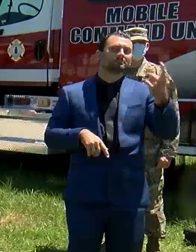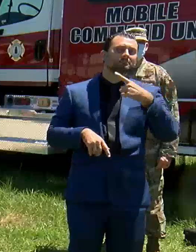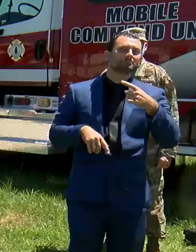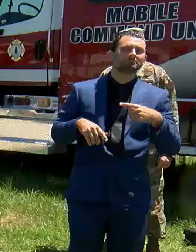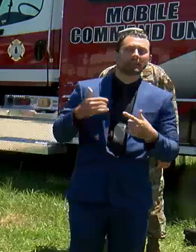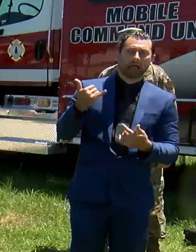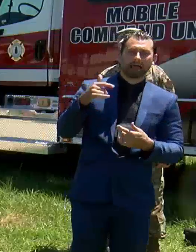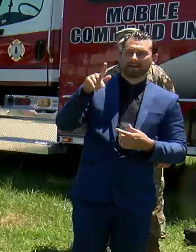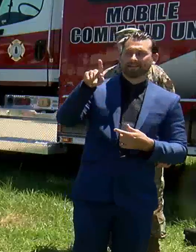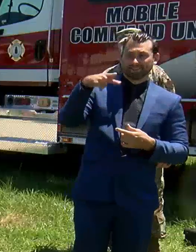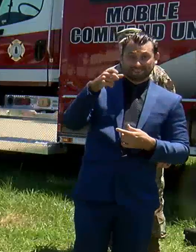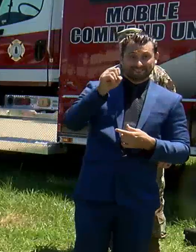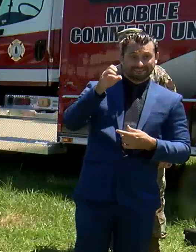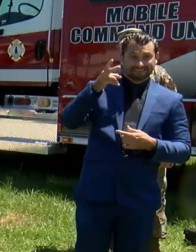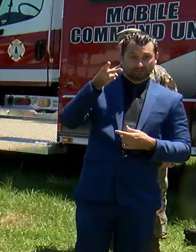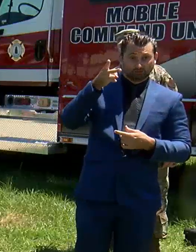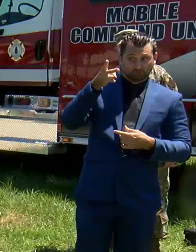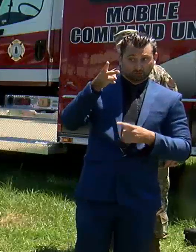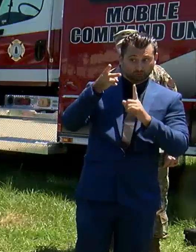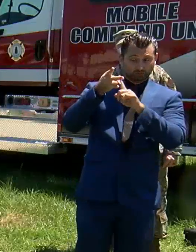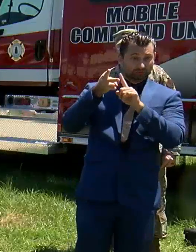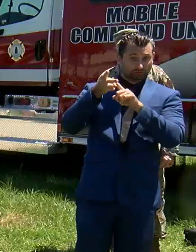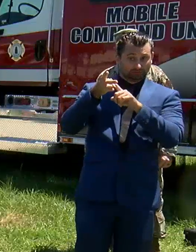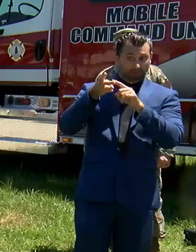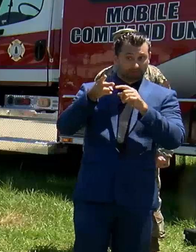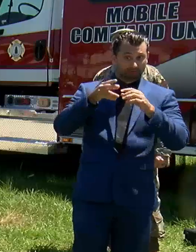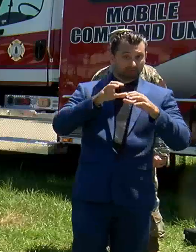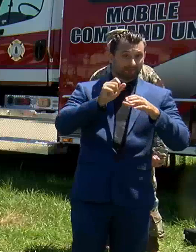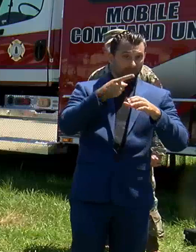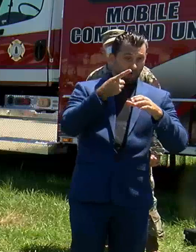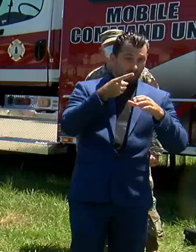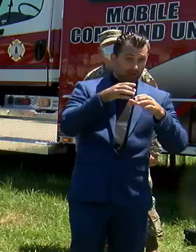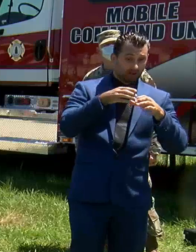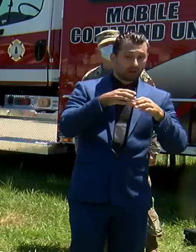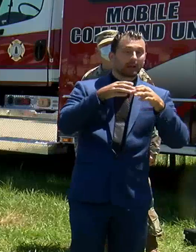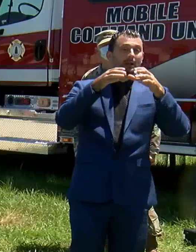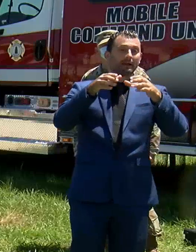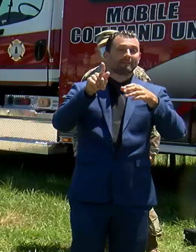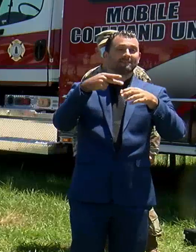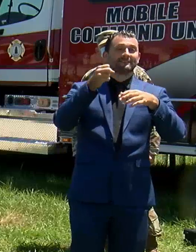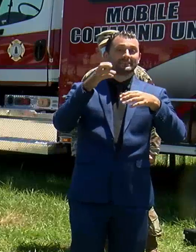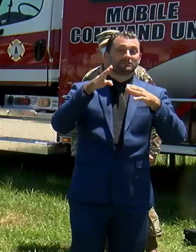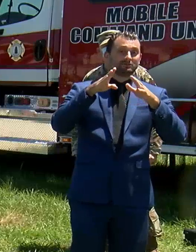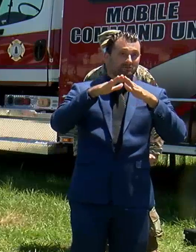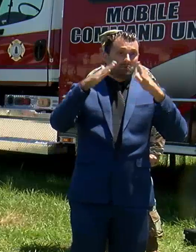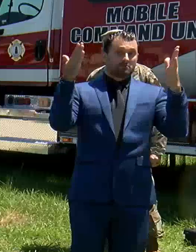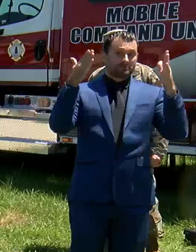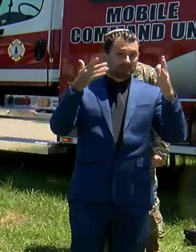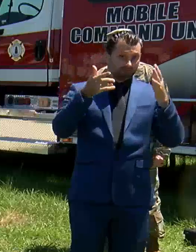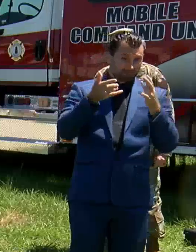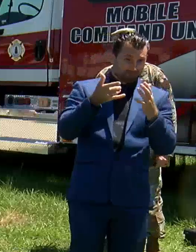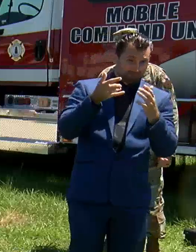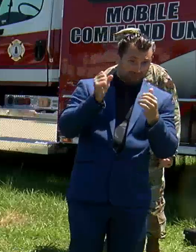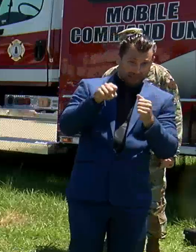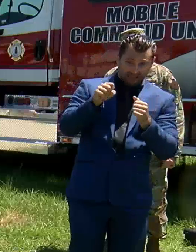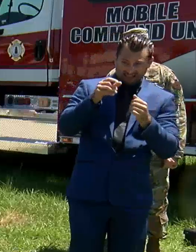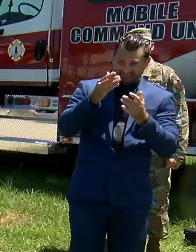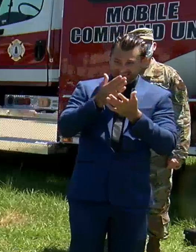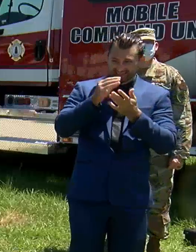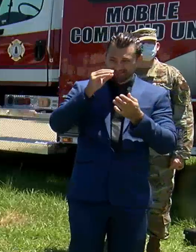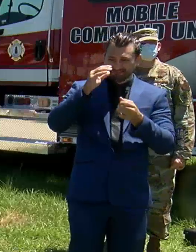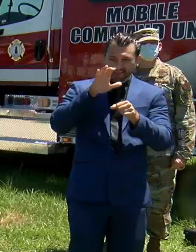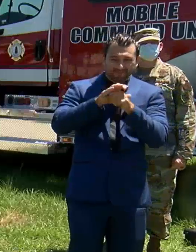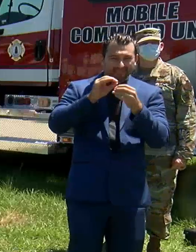2, many restaurants say opening at 25% is not feasible for them. They can look for even. What does phase 2 look like? Have you looked at that